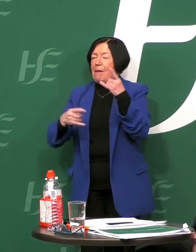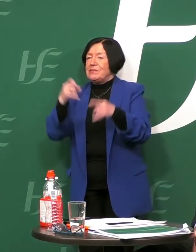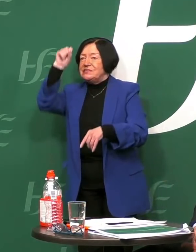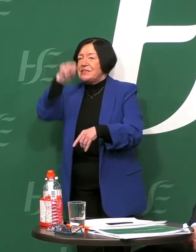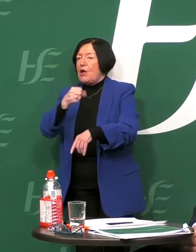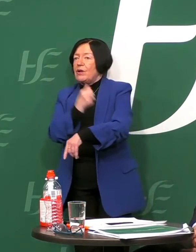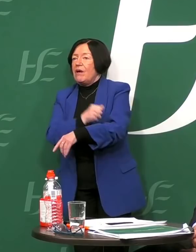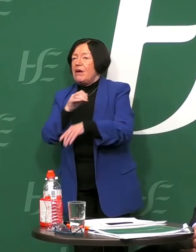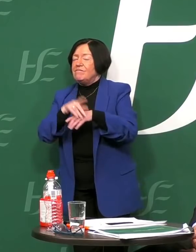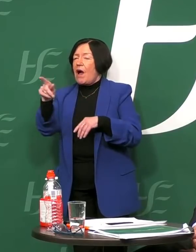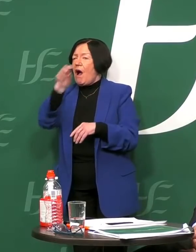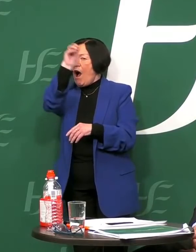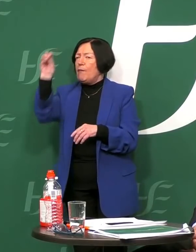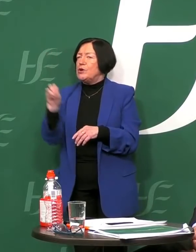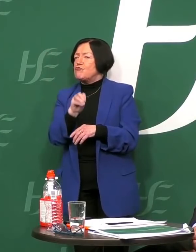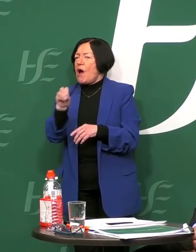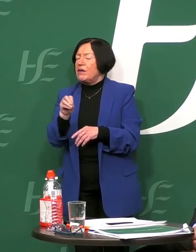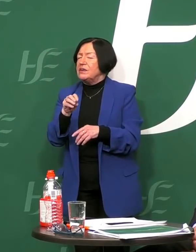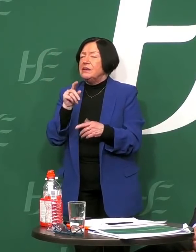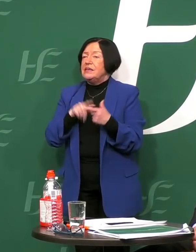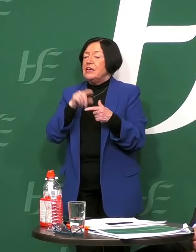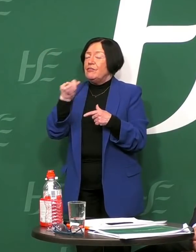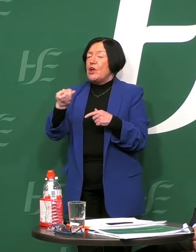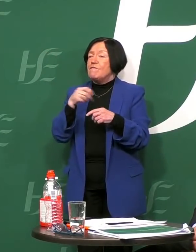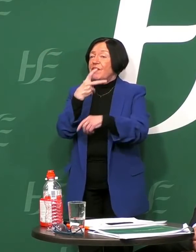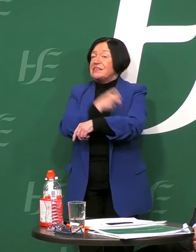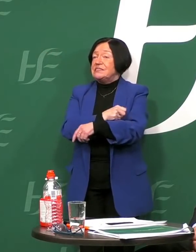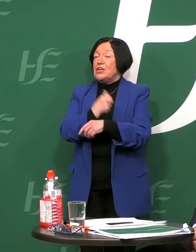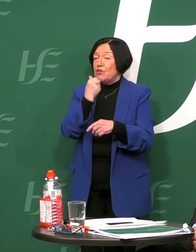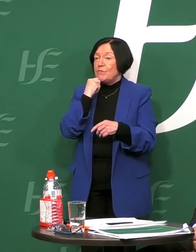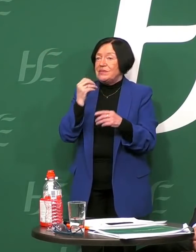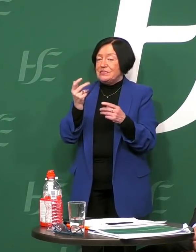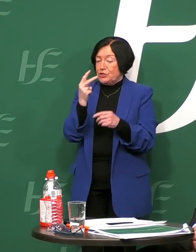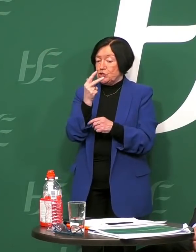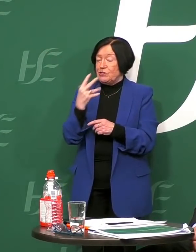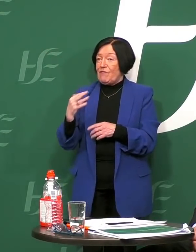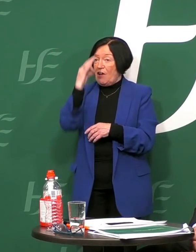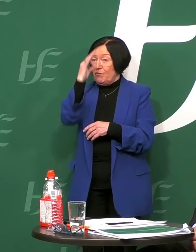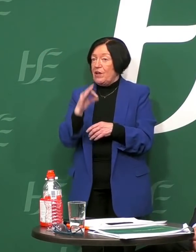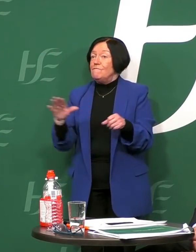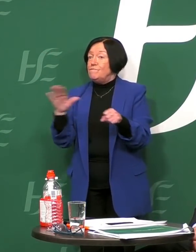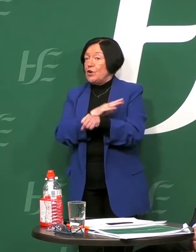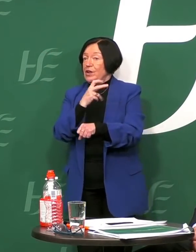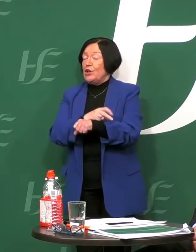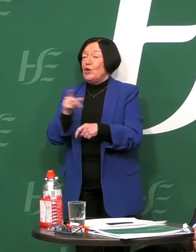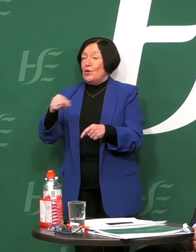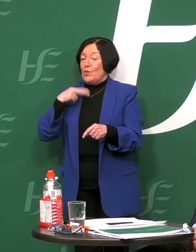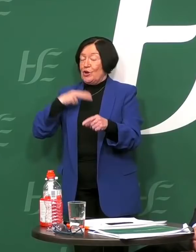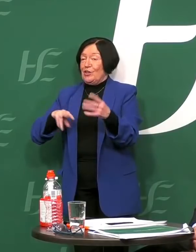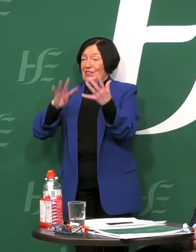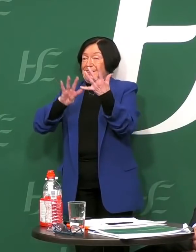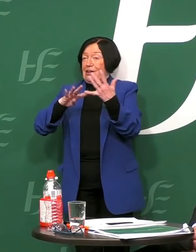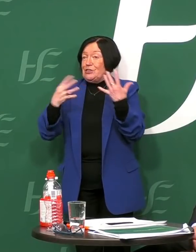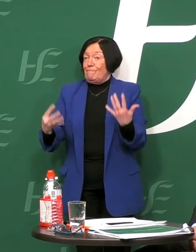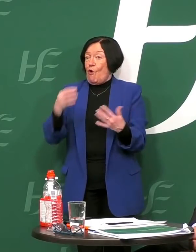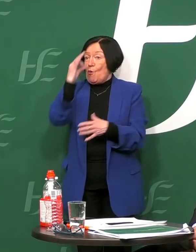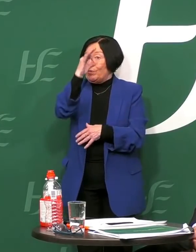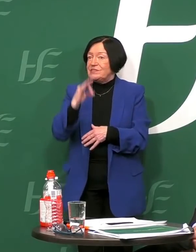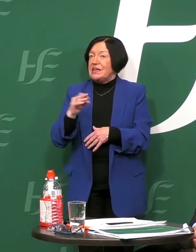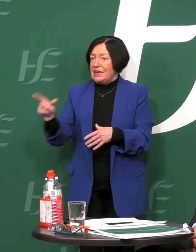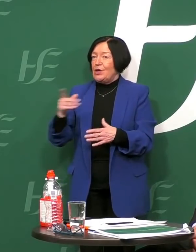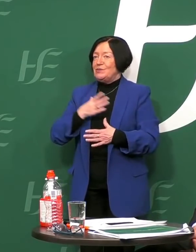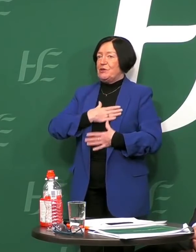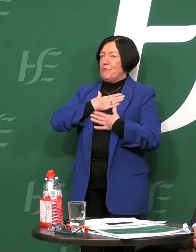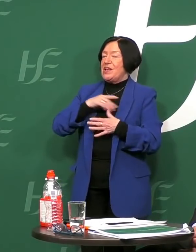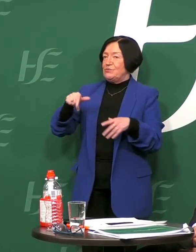in terms of Omicron. So clearly their vaccination rate, they've about 35% fully vaccinated. We're obviously near the 94%. So he was very impressed,